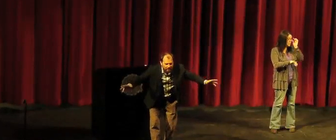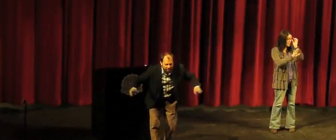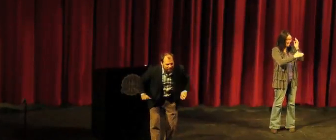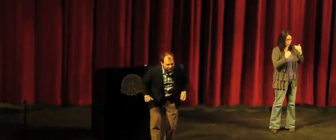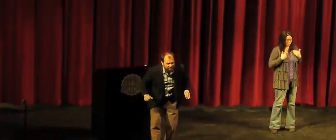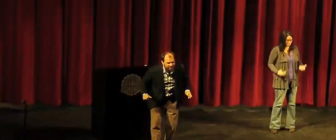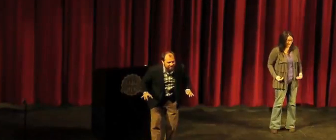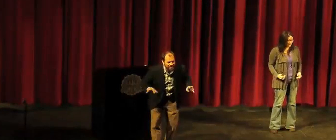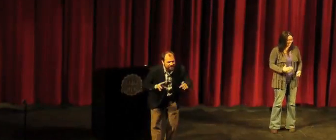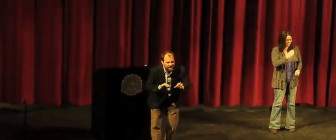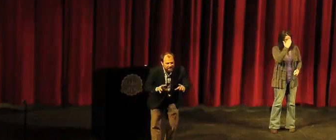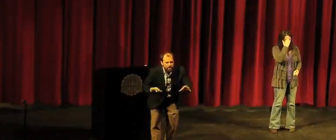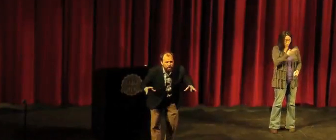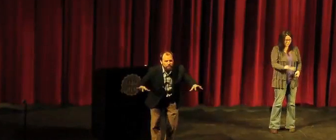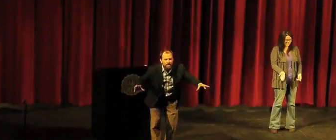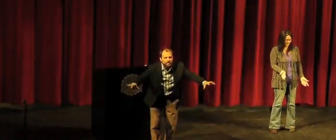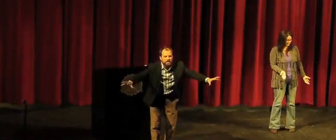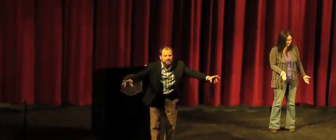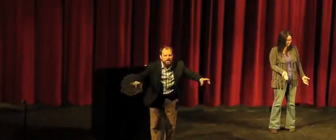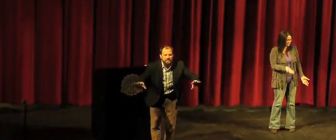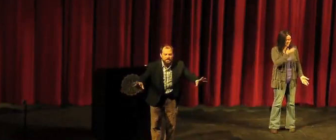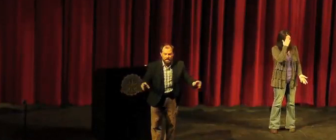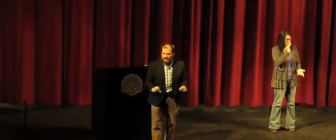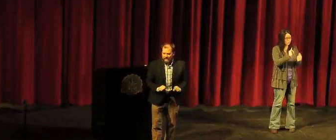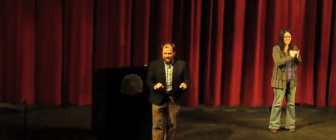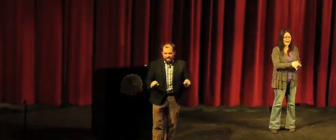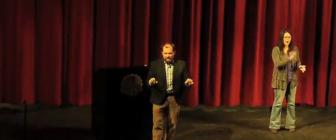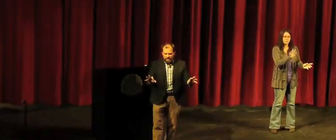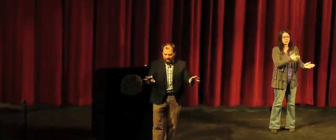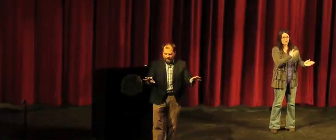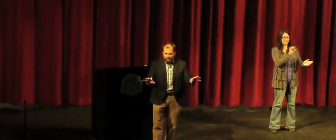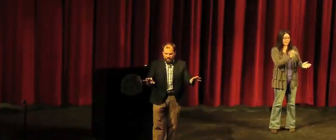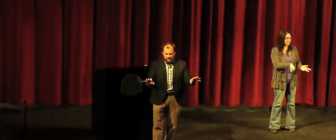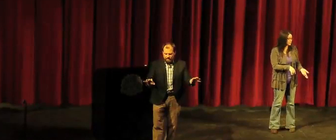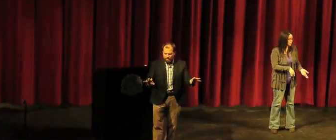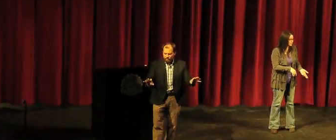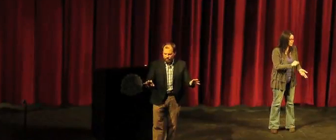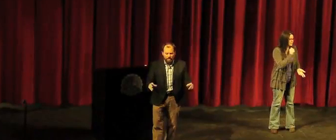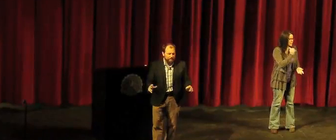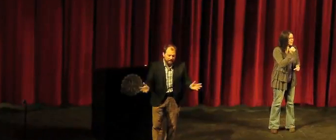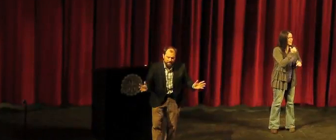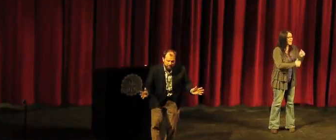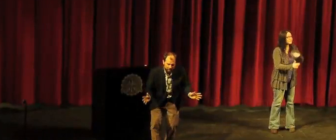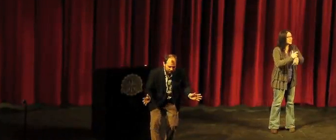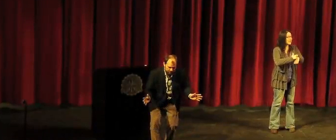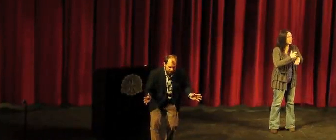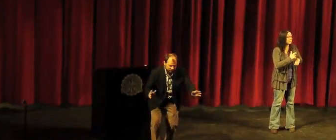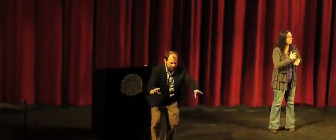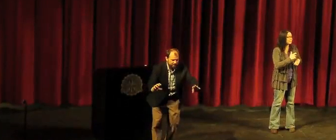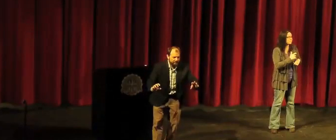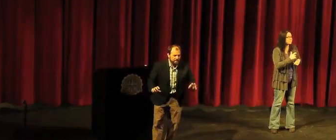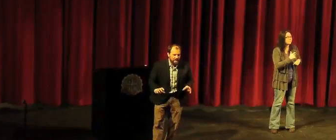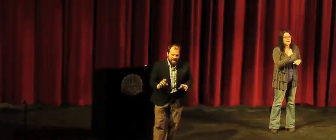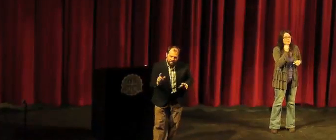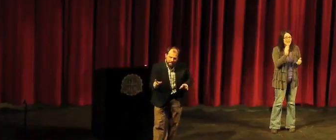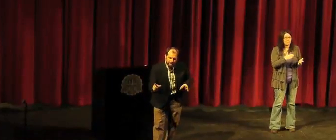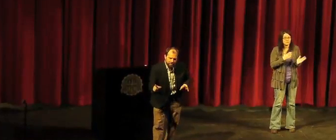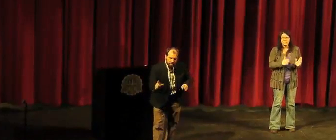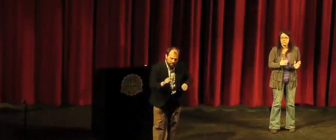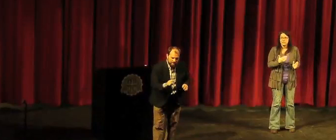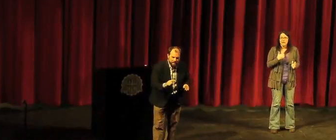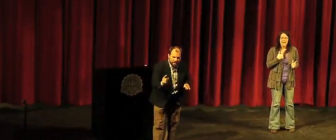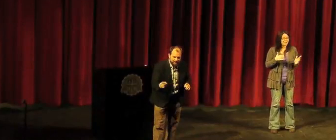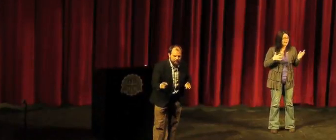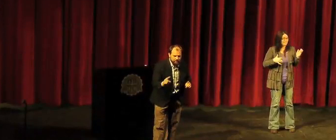knows stuff, right? It knows how to get things done. And it's not like every time before you, I am not a musician. I have a